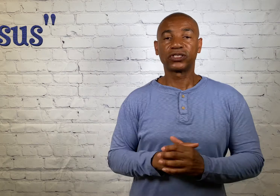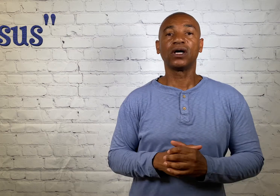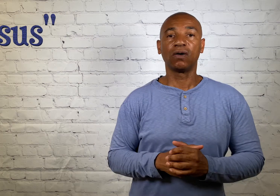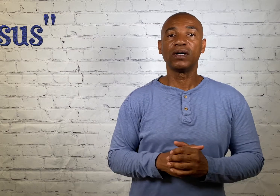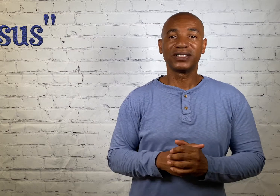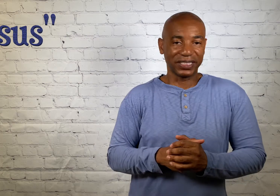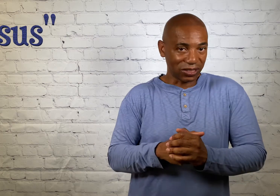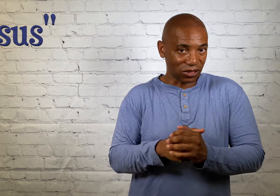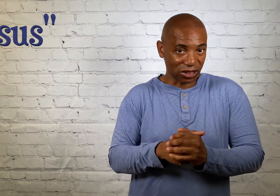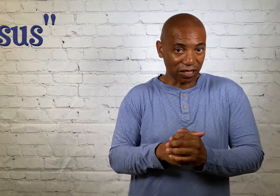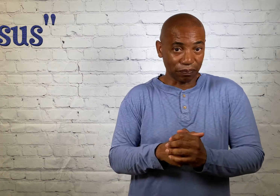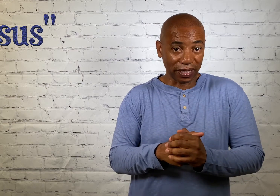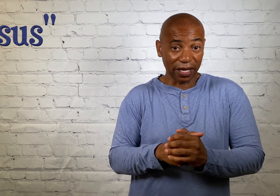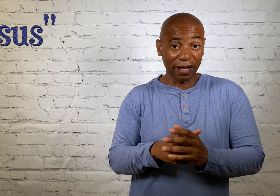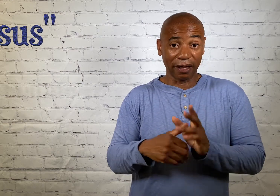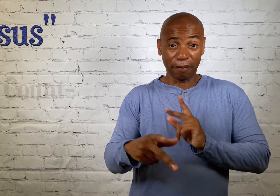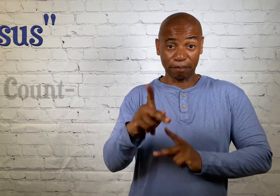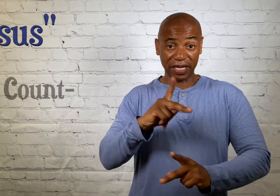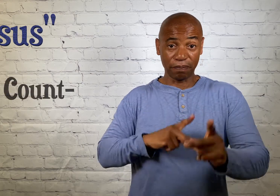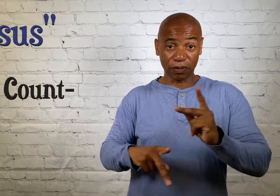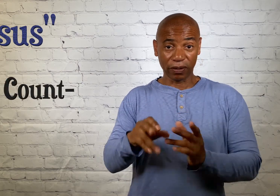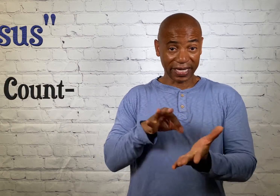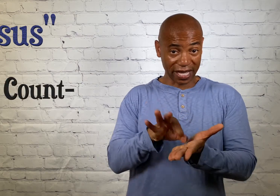So, census is simply people counting.